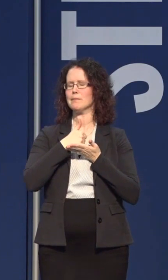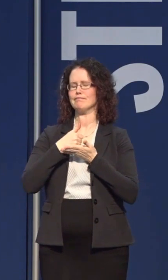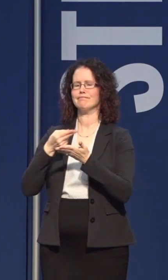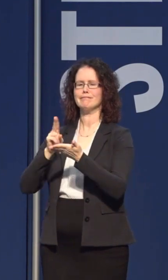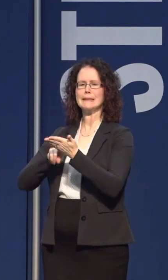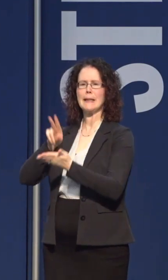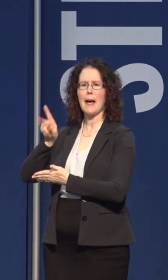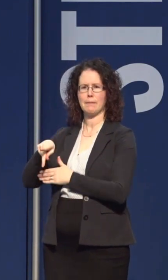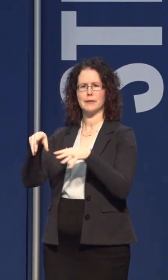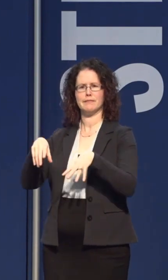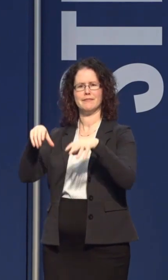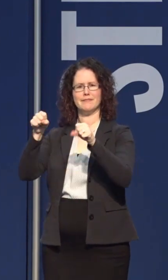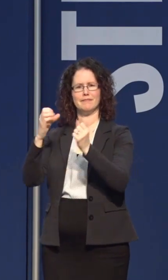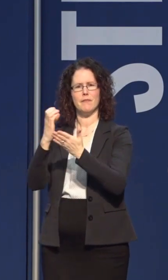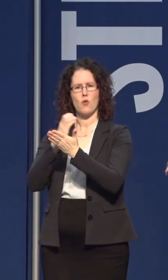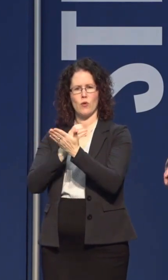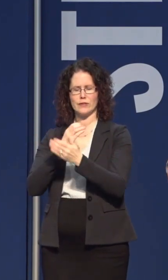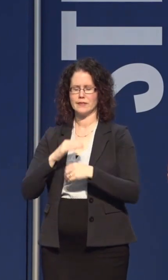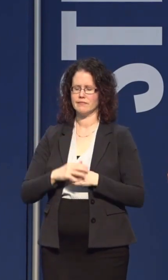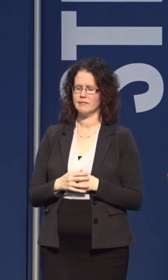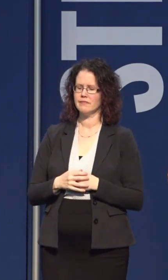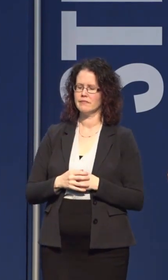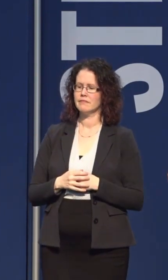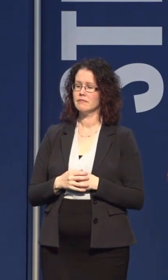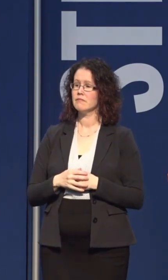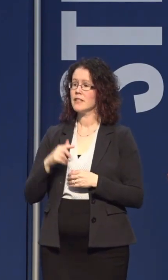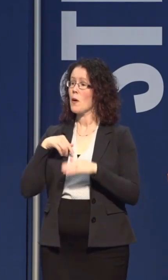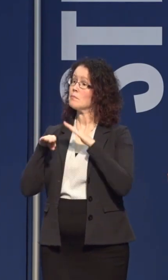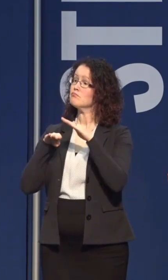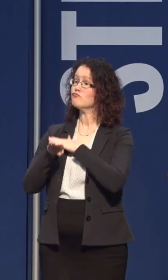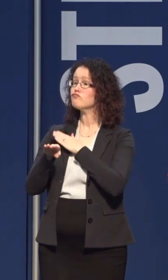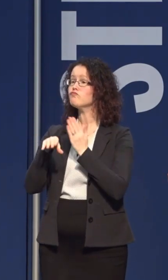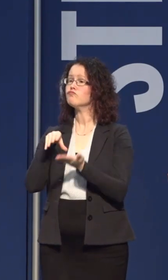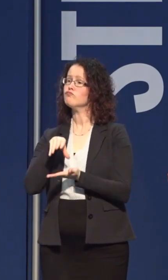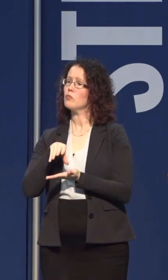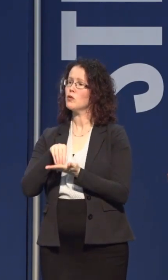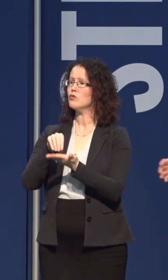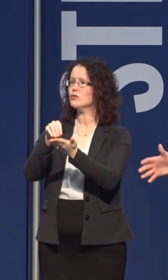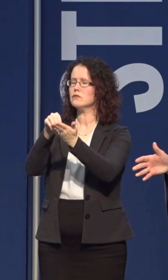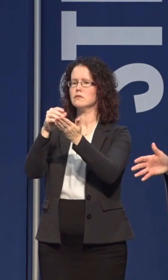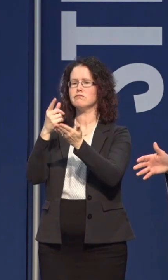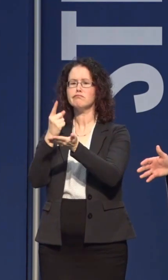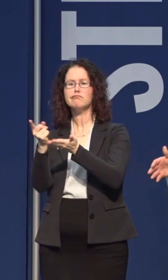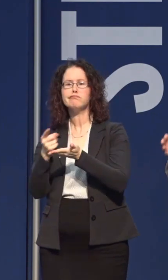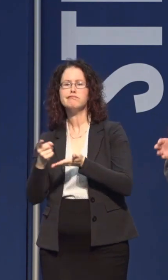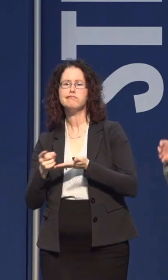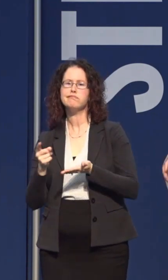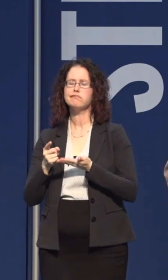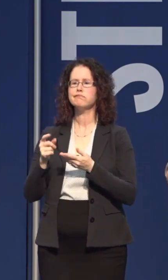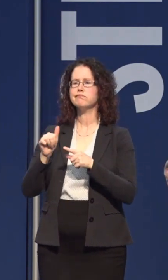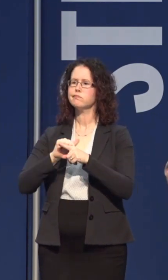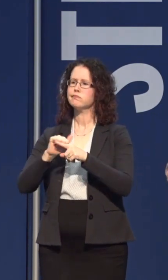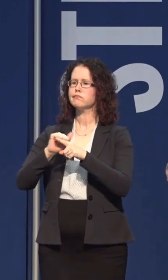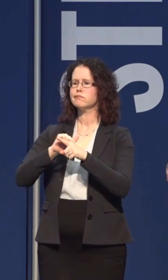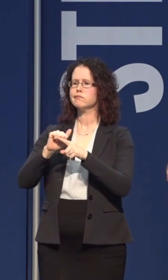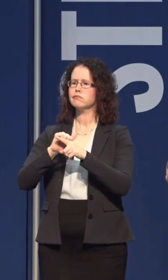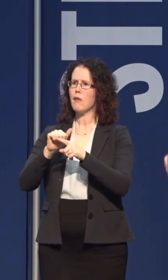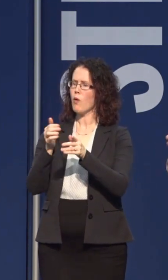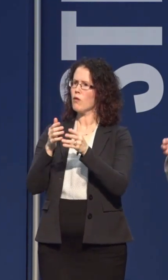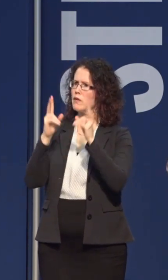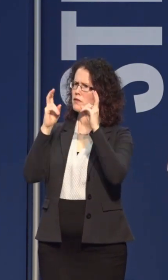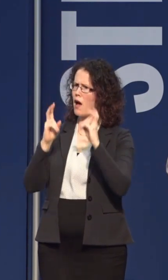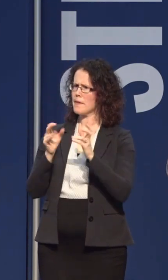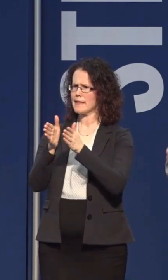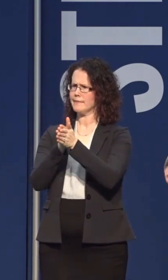many weeks, I attended the modules and was very impressed with the depth and the range of the topics. But I wondered, I asked myself, when would